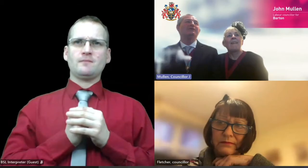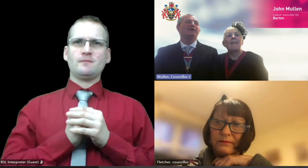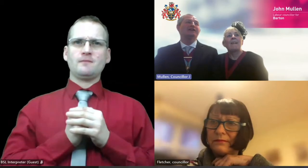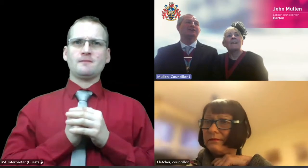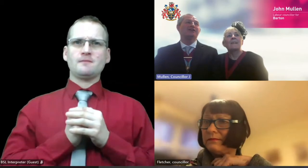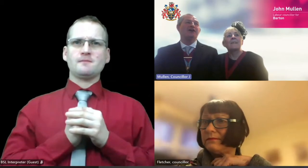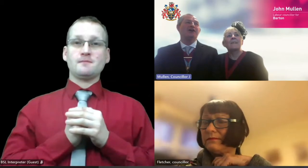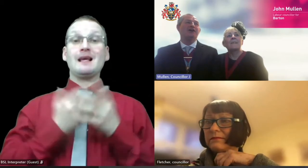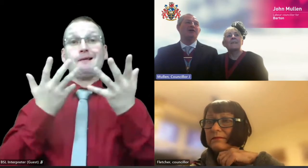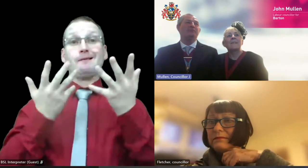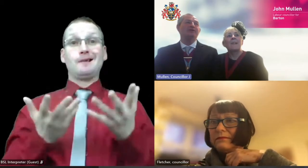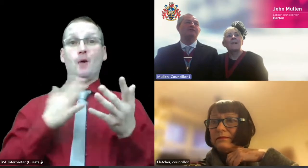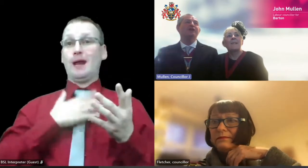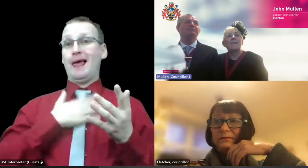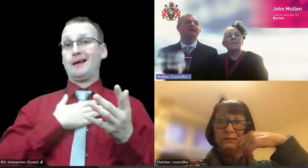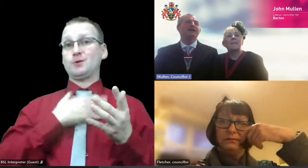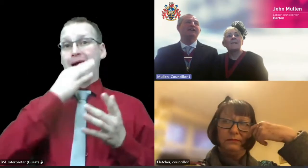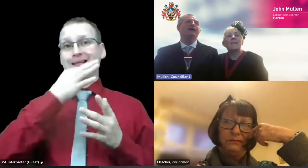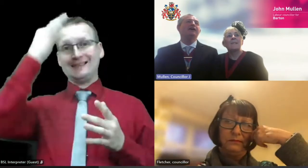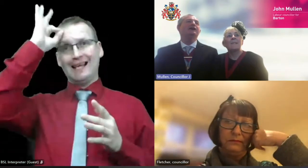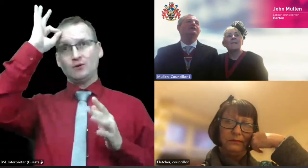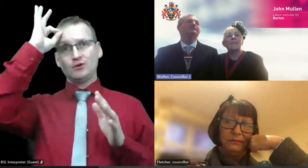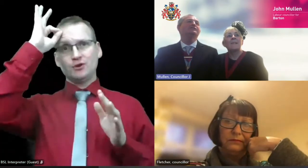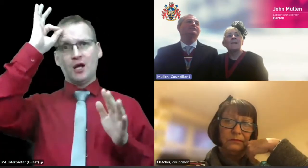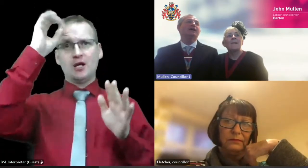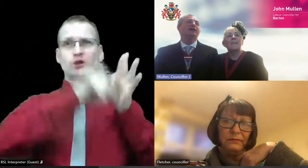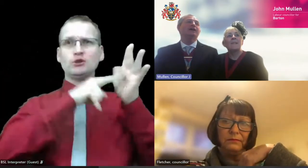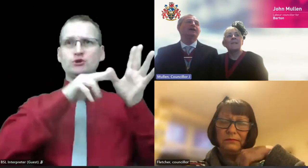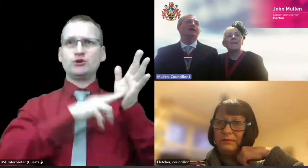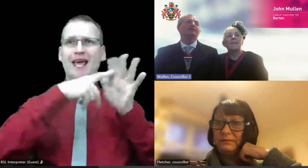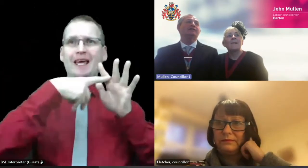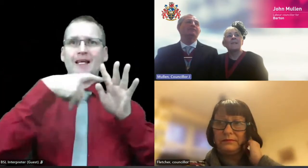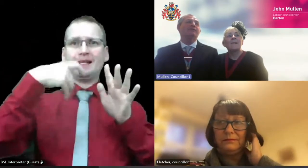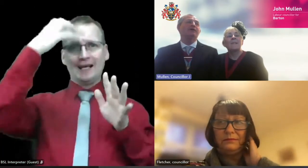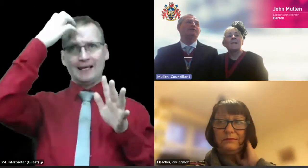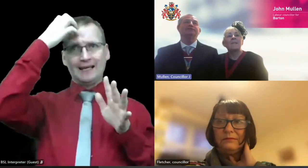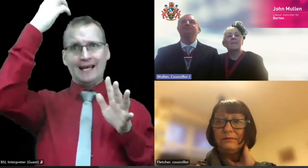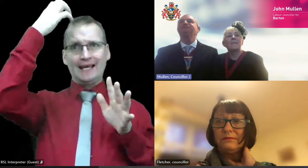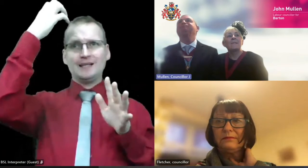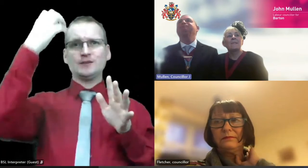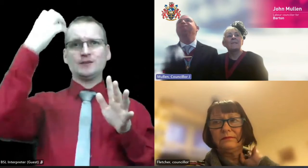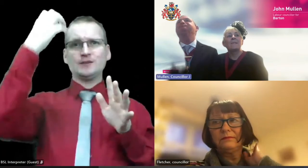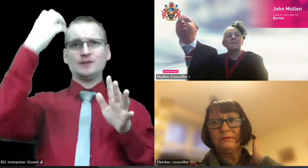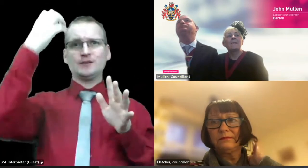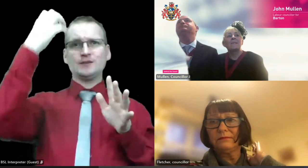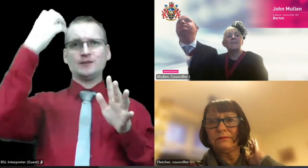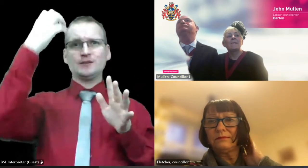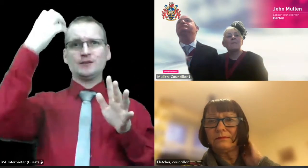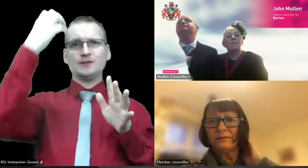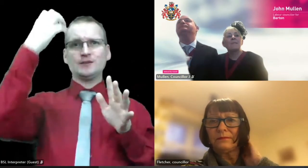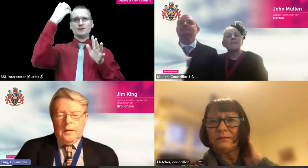I would now like to call upon Councillor James King to second the motion.